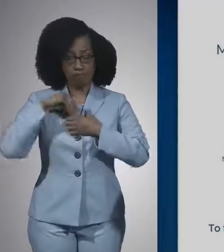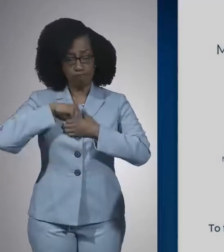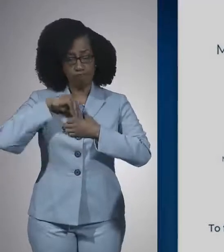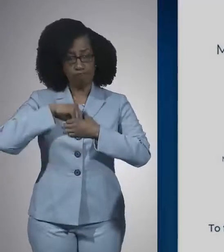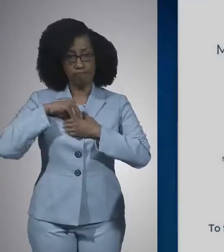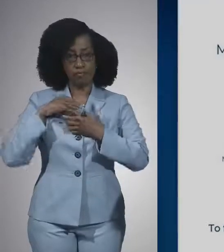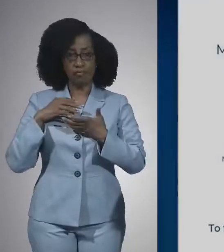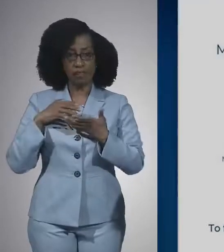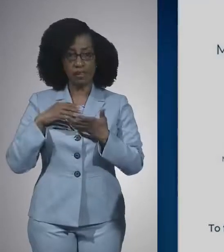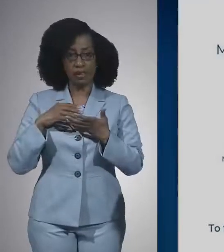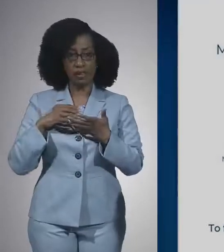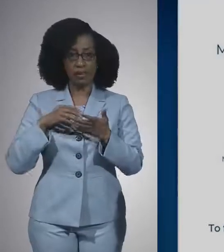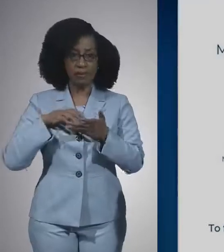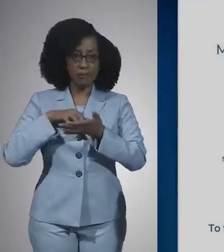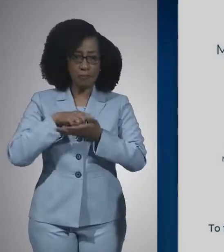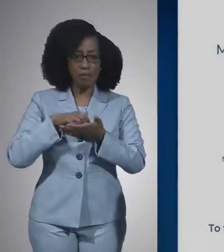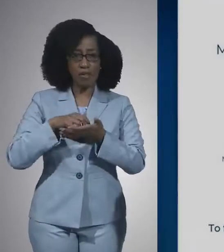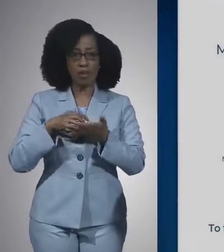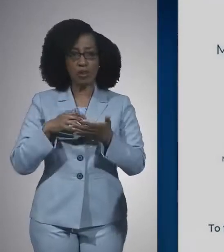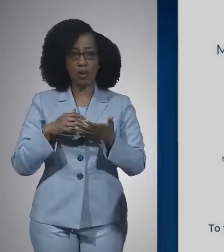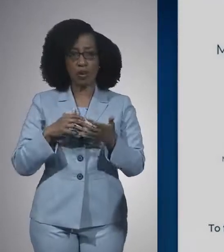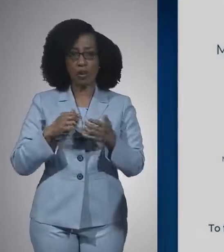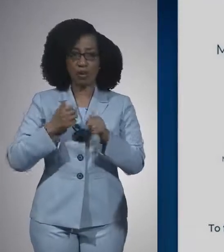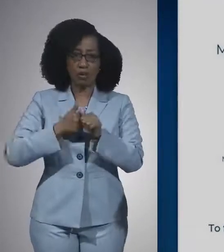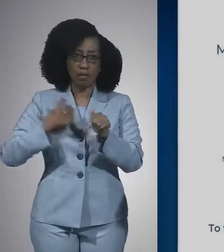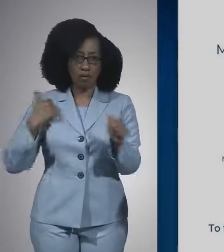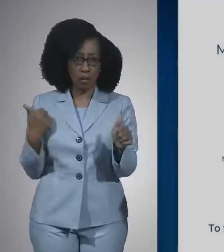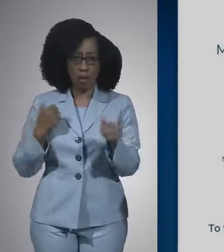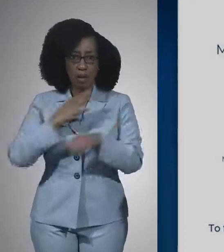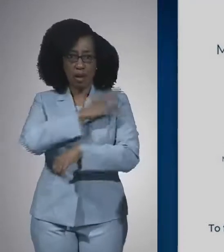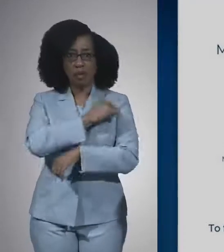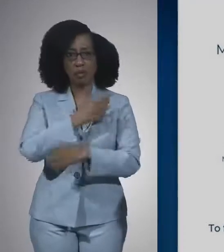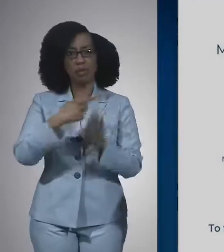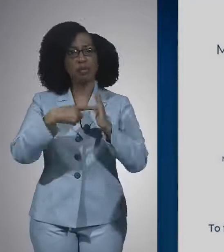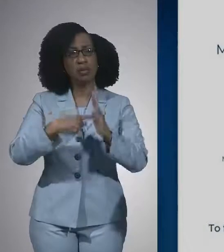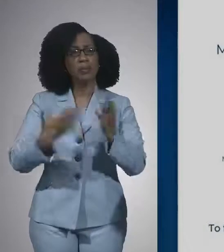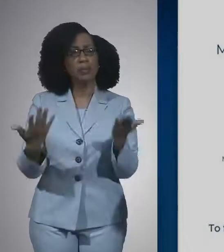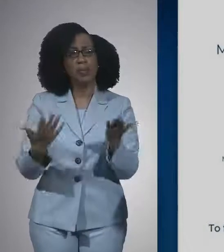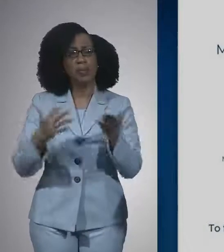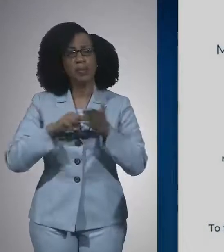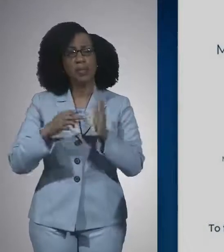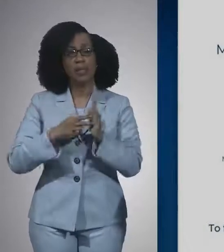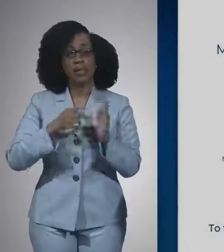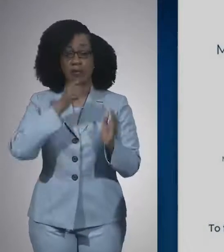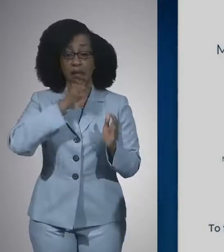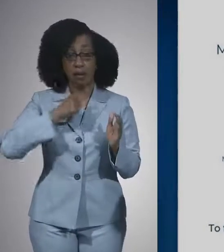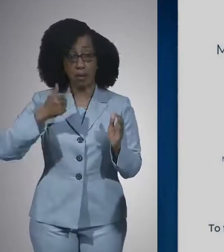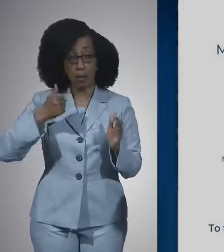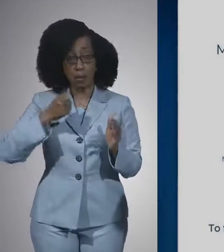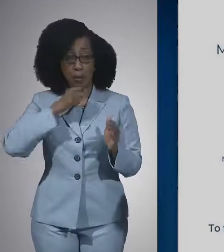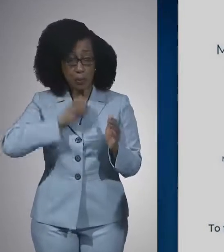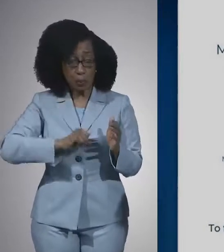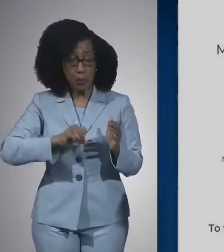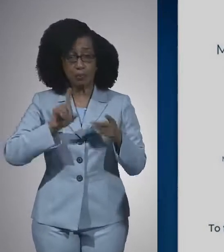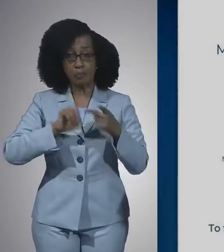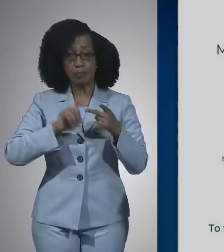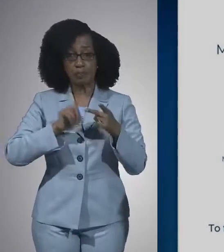of hospitals. And a few examples of high risk are older age groups, women who are